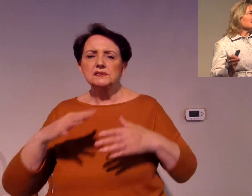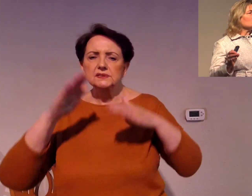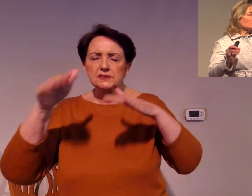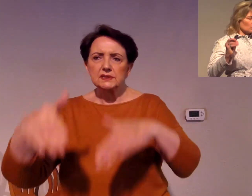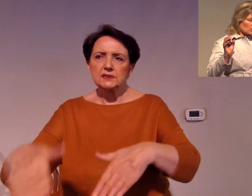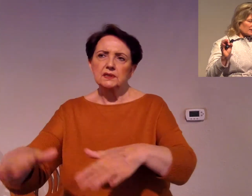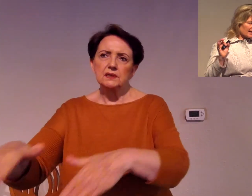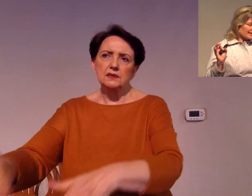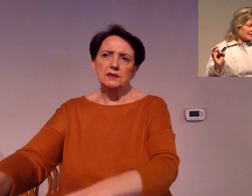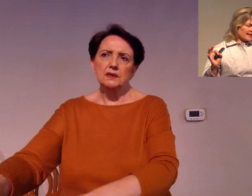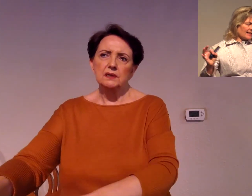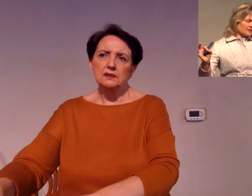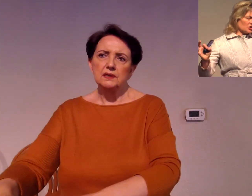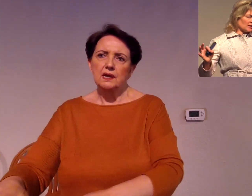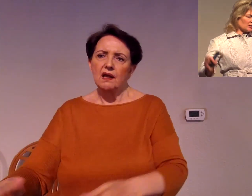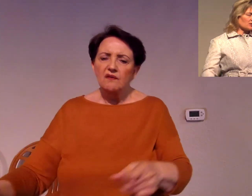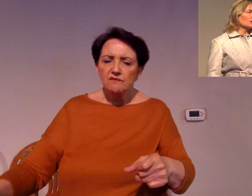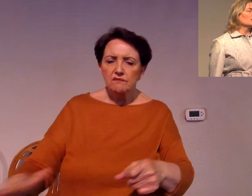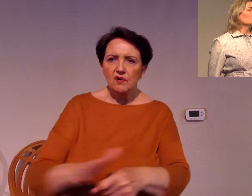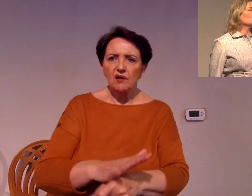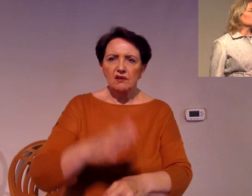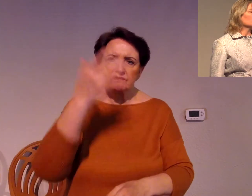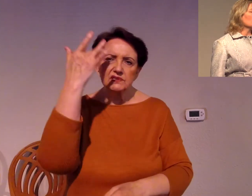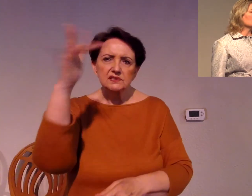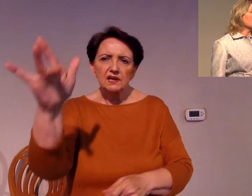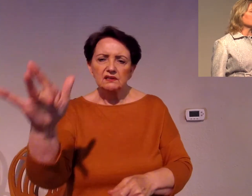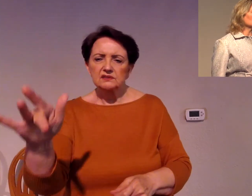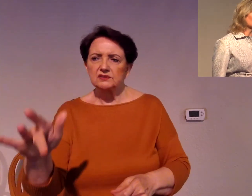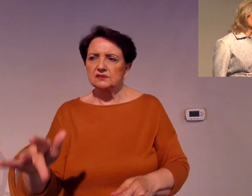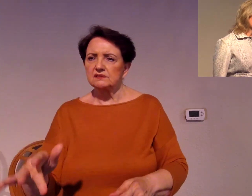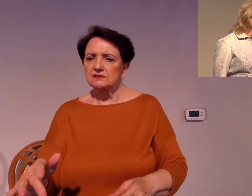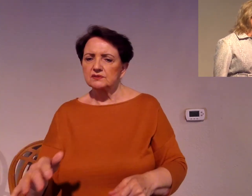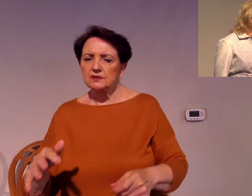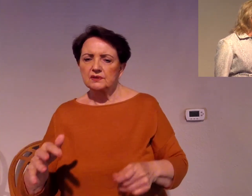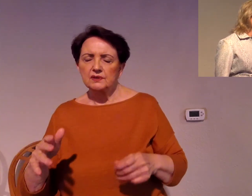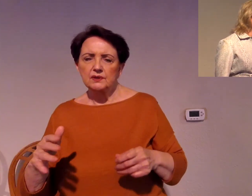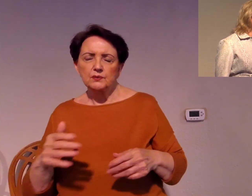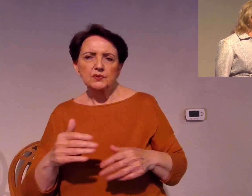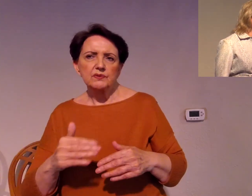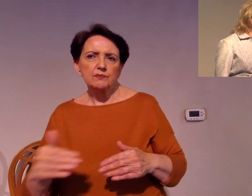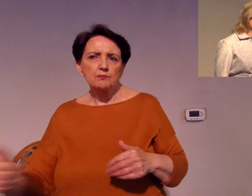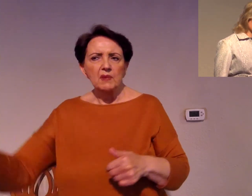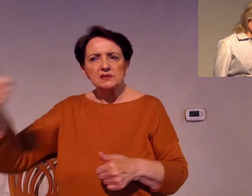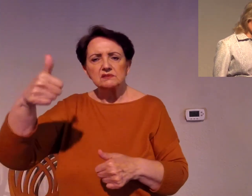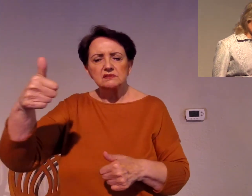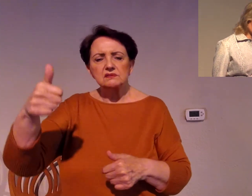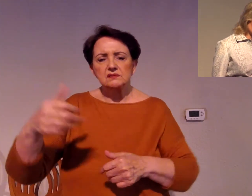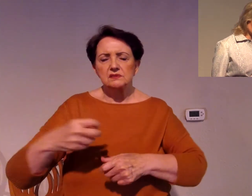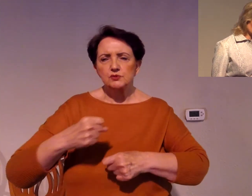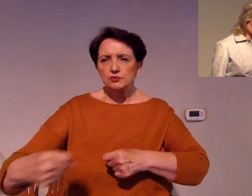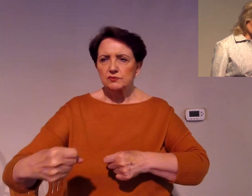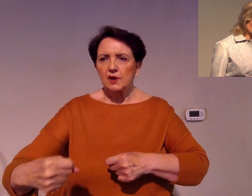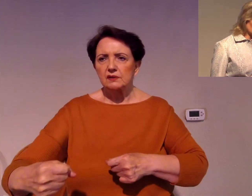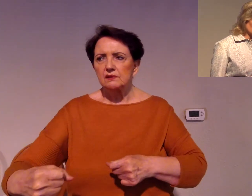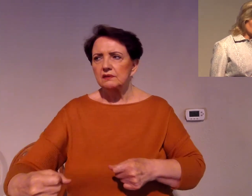and teemed with intelligence, with majesty and might.